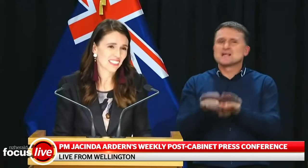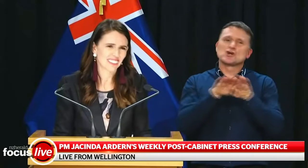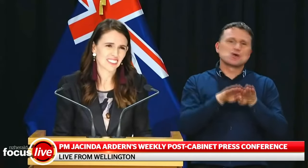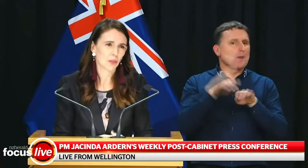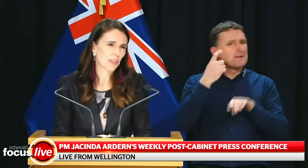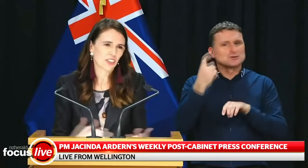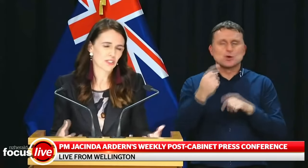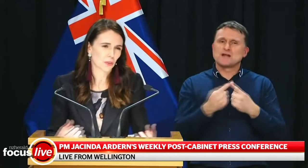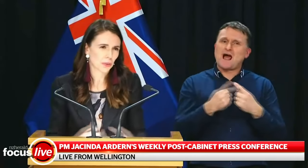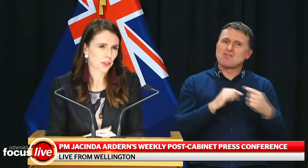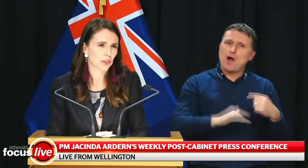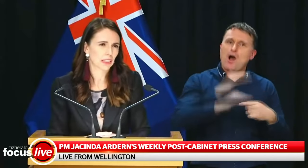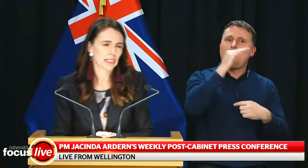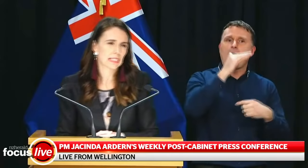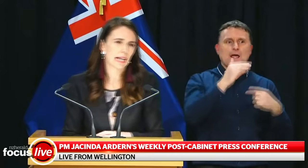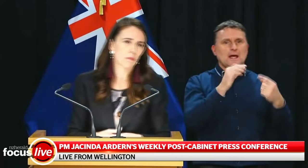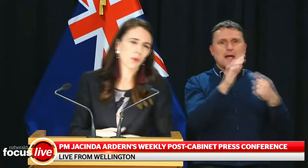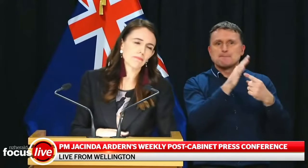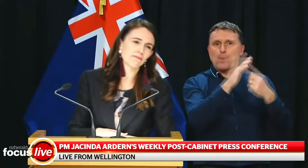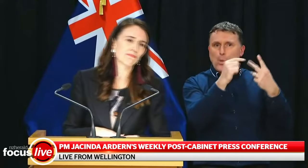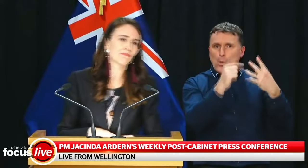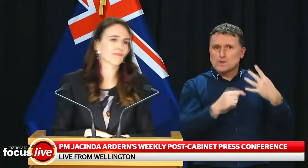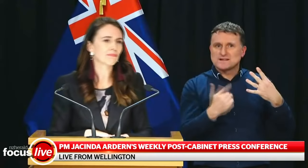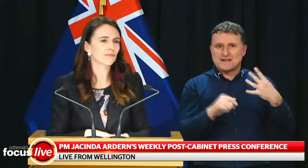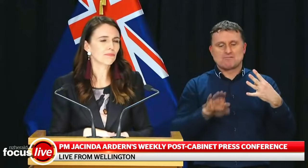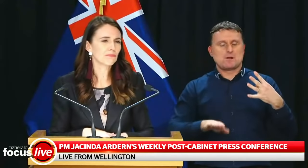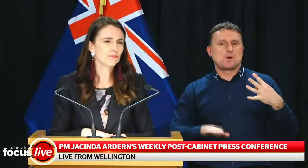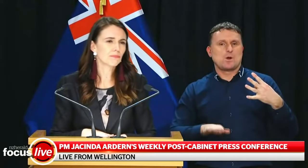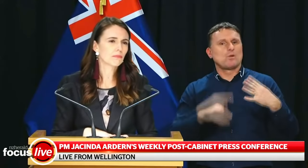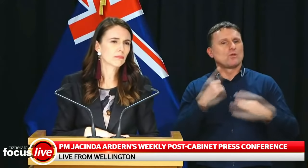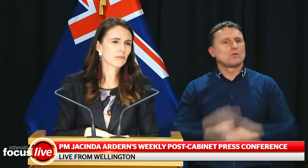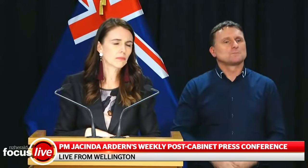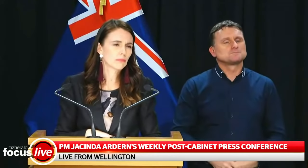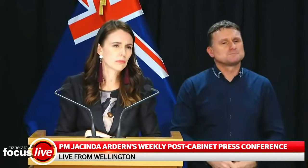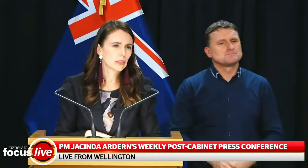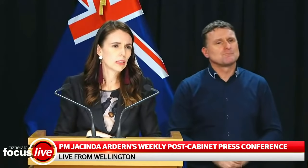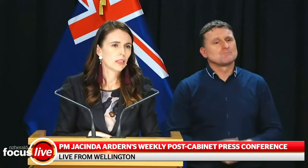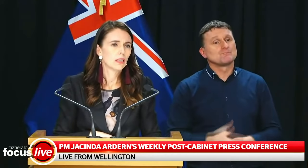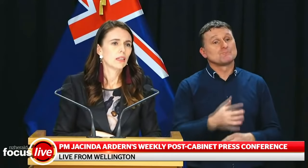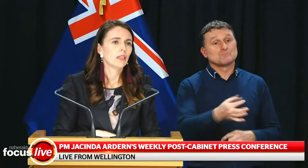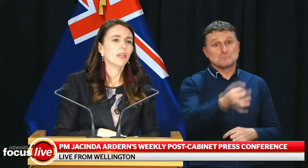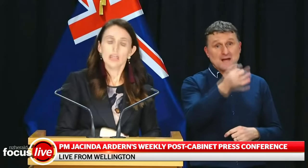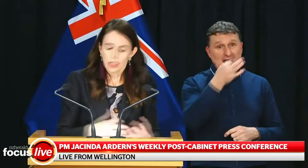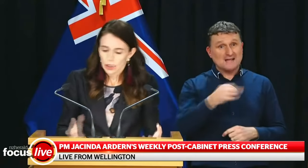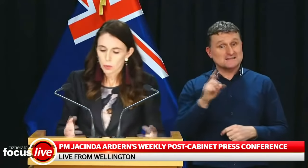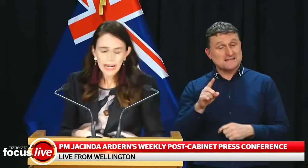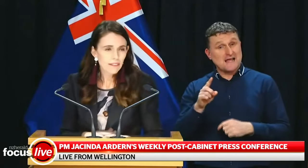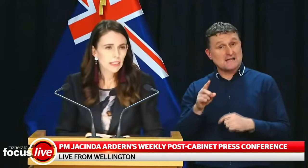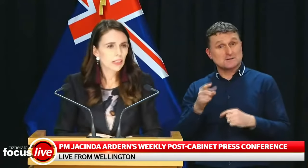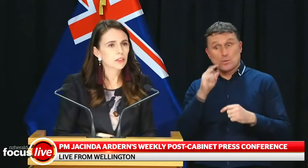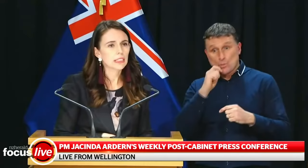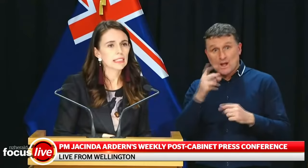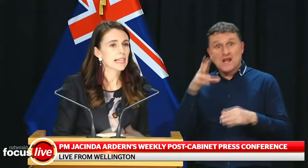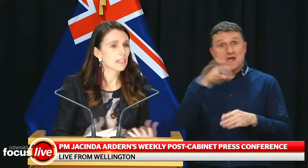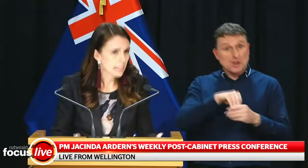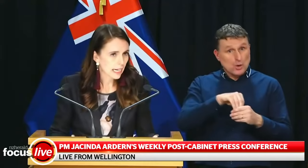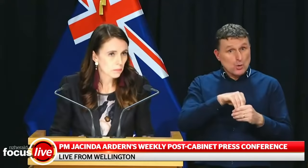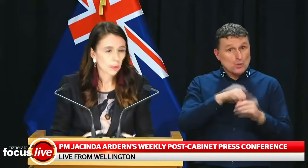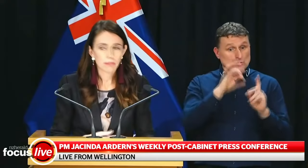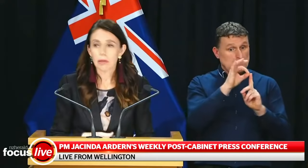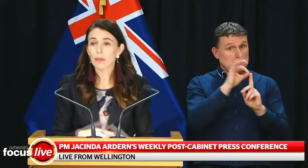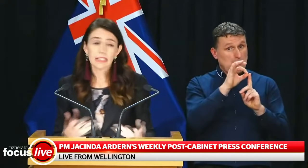in New Zealand, so we chose not to include it as a starting point. Is it on the table as part of the proposals, or is it not? We haven't included it as